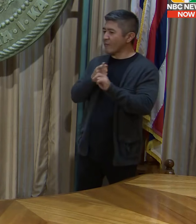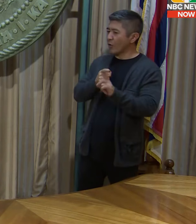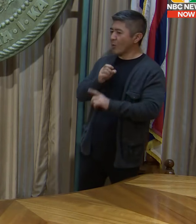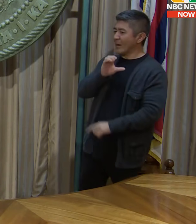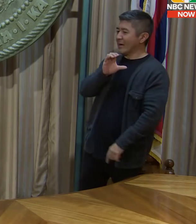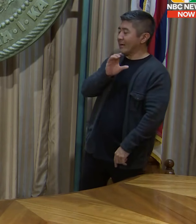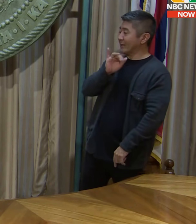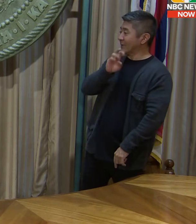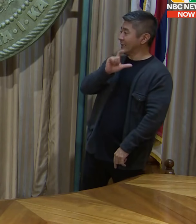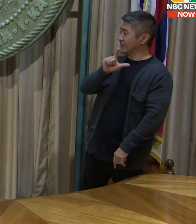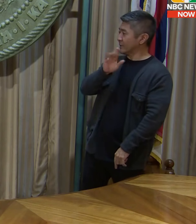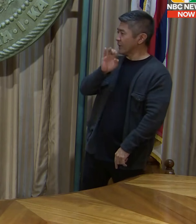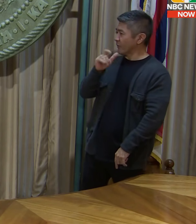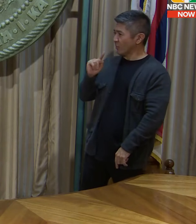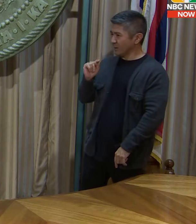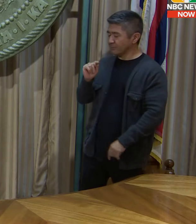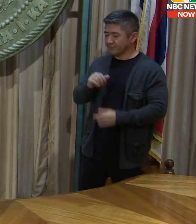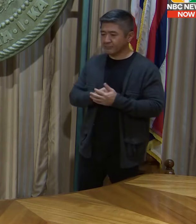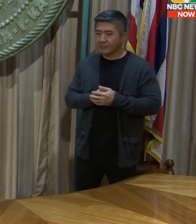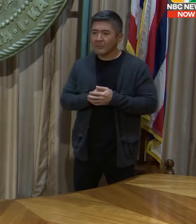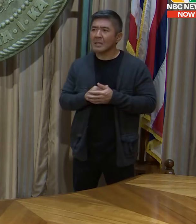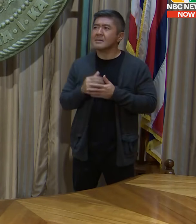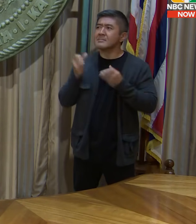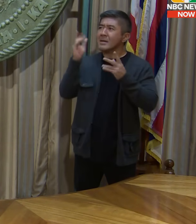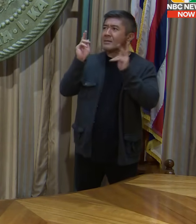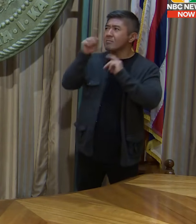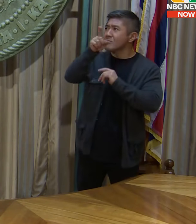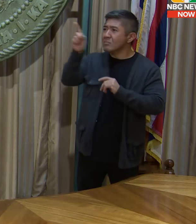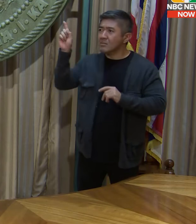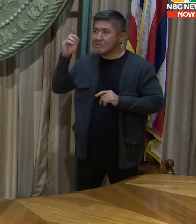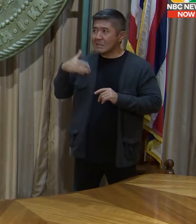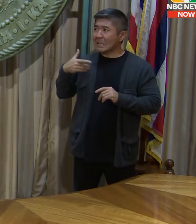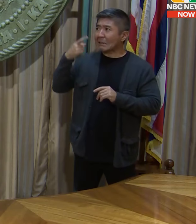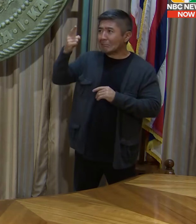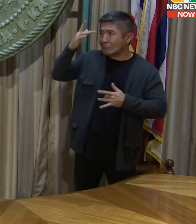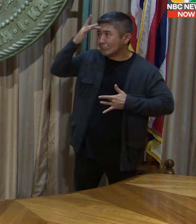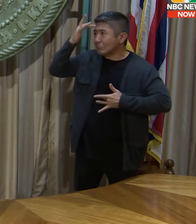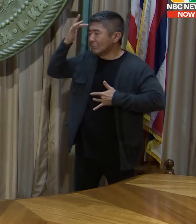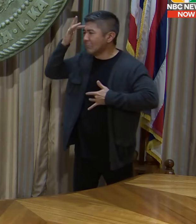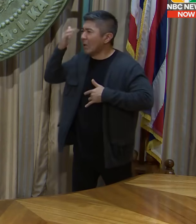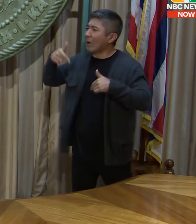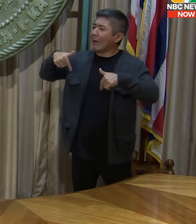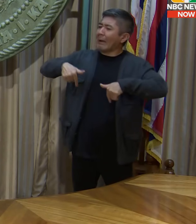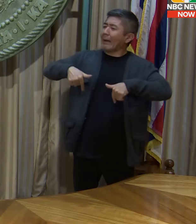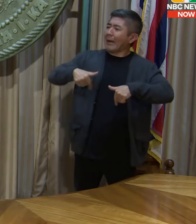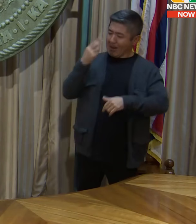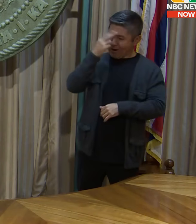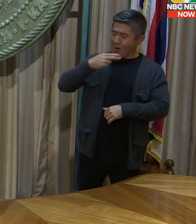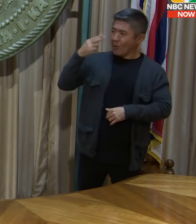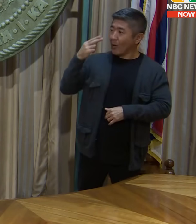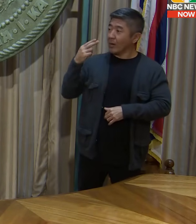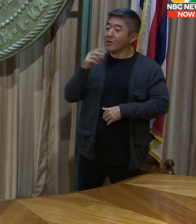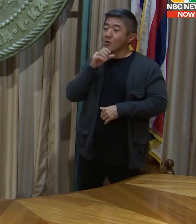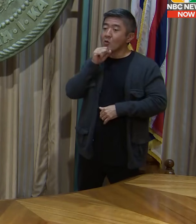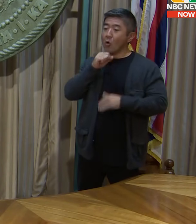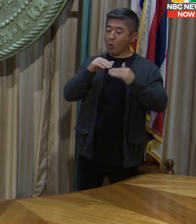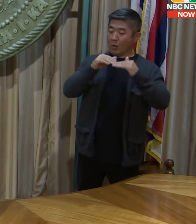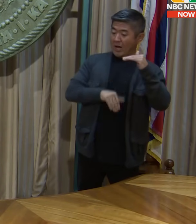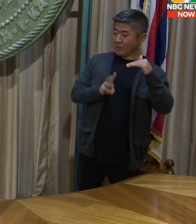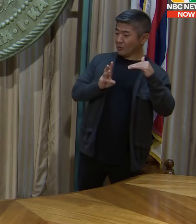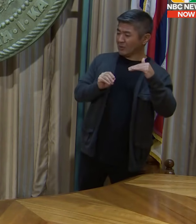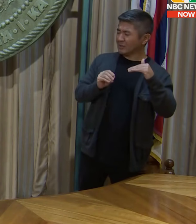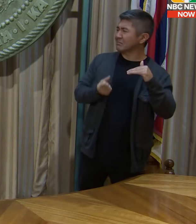are in serious condition on the mainland, how many Hawaii cases have been among adults under 60 years old and over 60 years